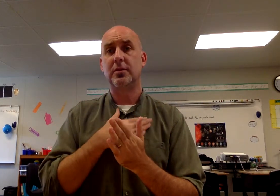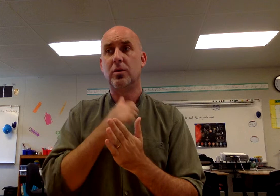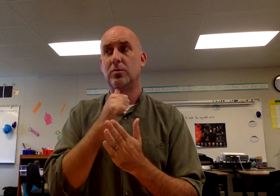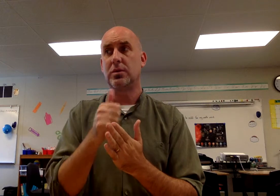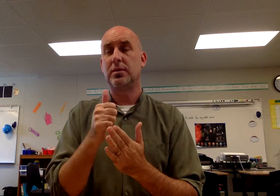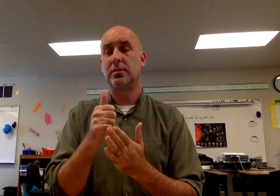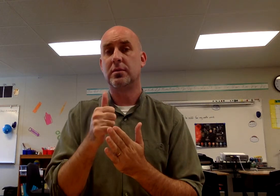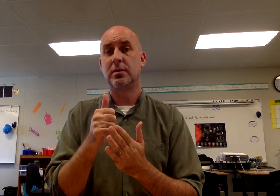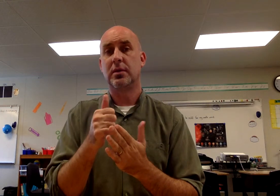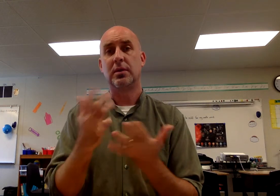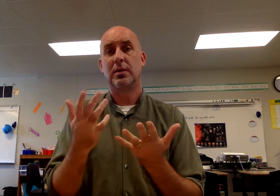don't